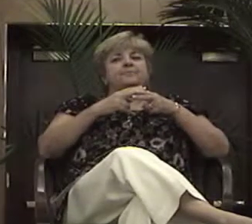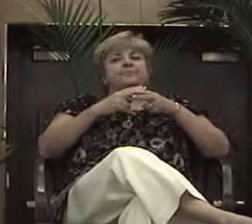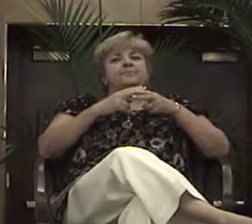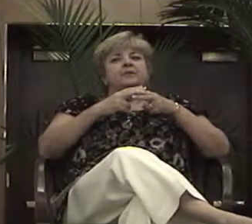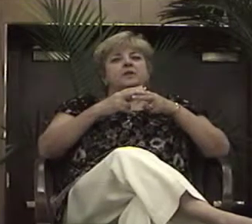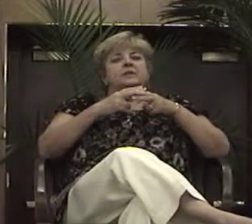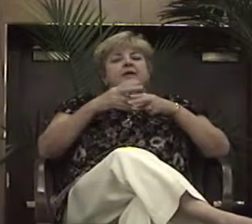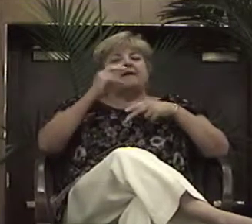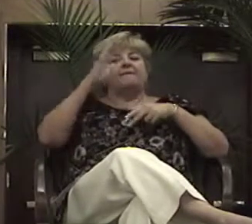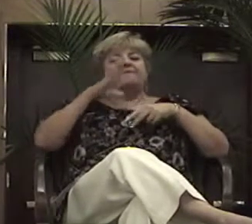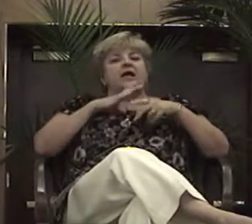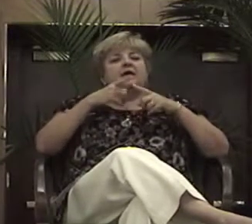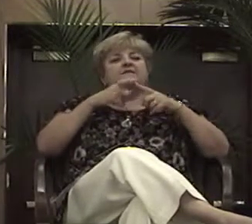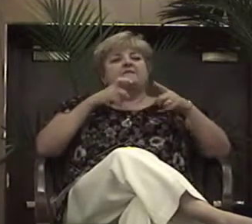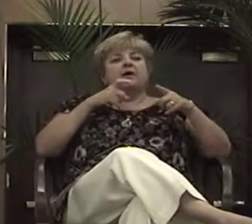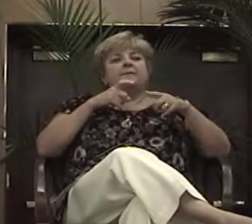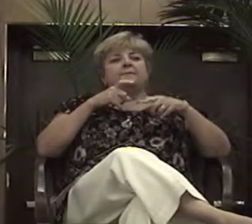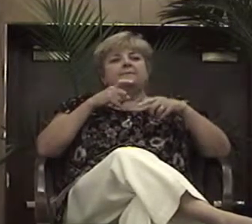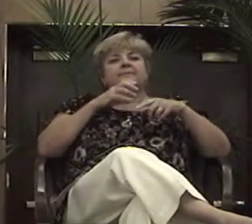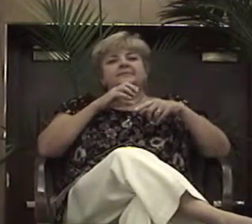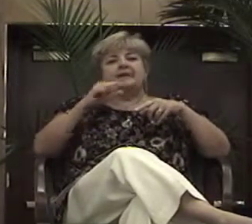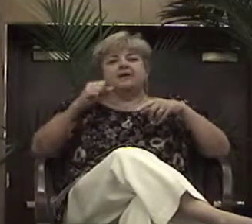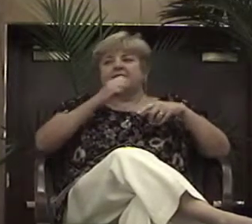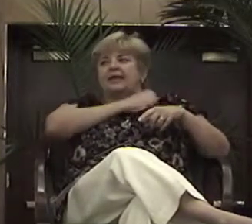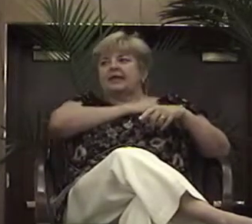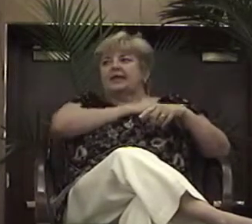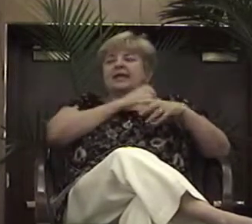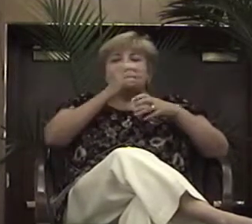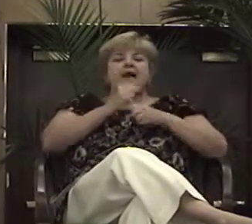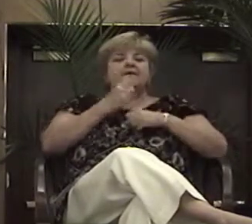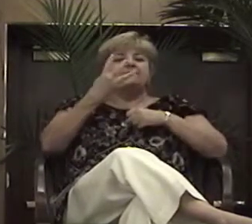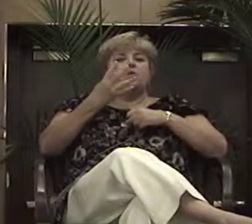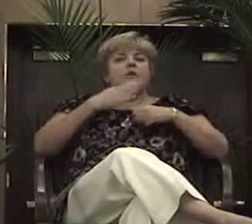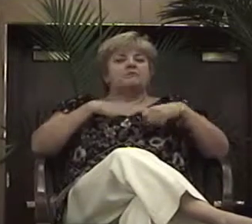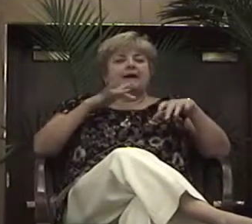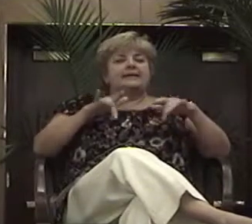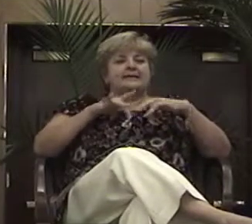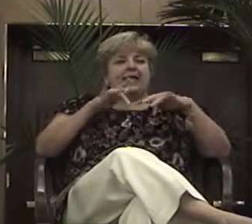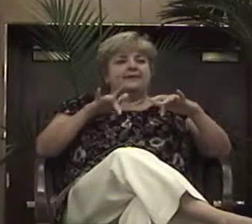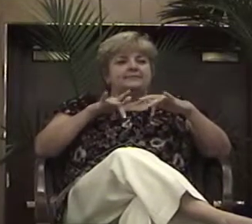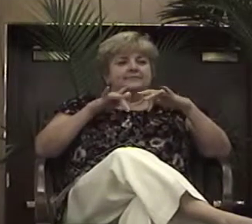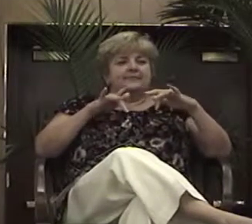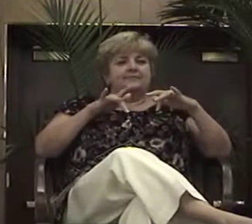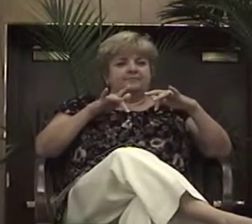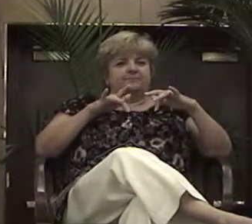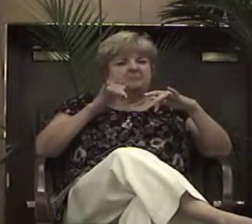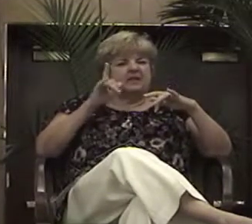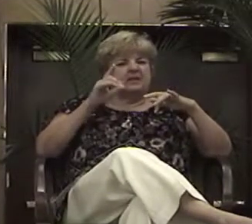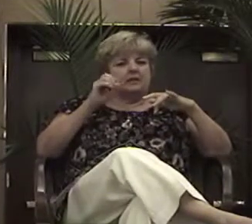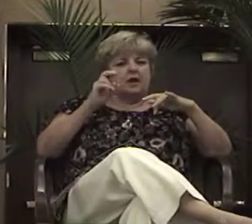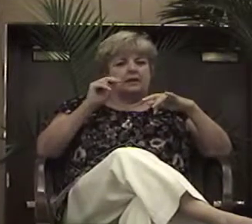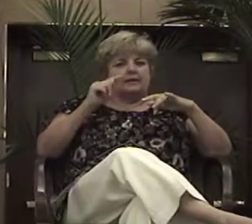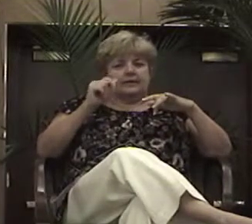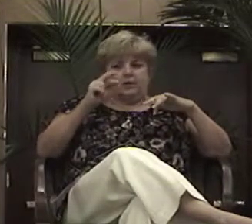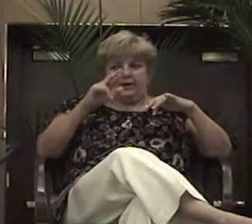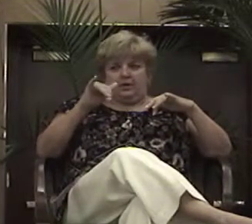Brunswick got 4 of my cassette tapes from a taper in Guelph, Ontario. And I'm talking about